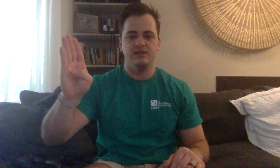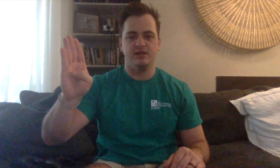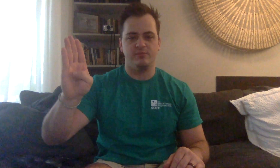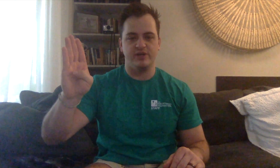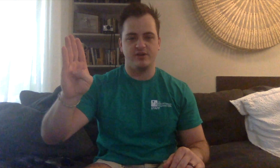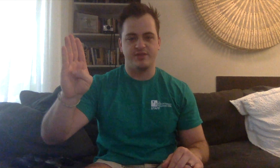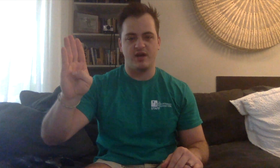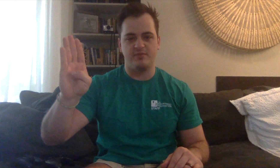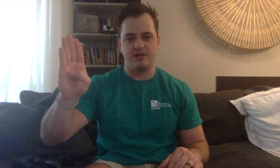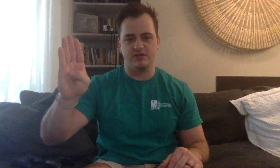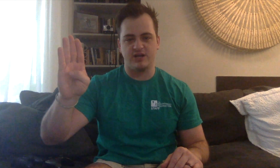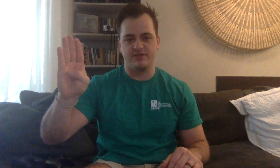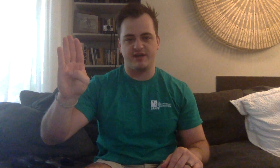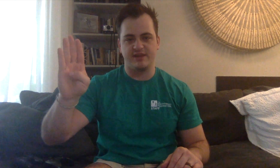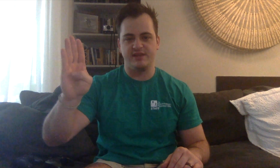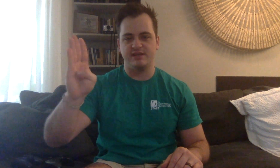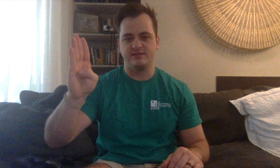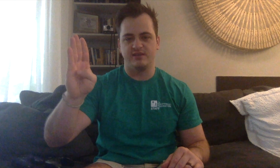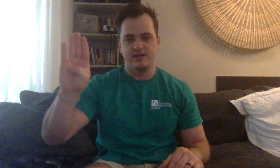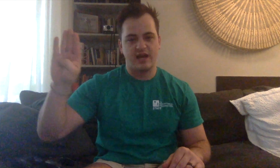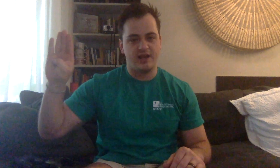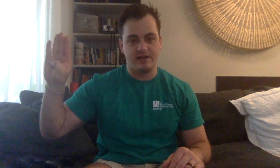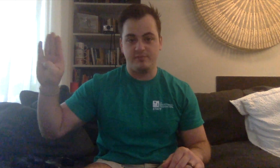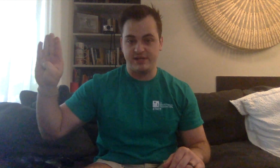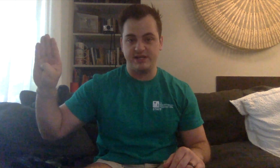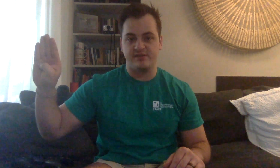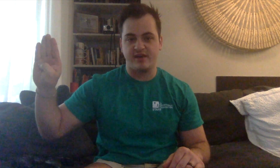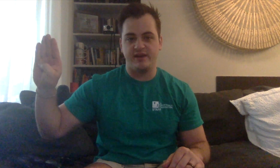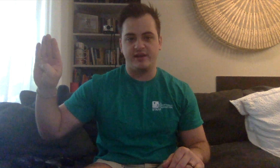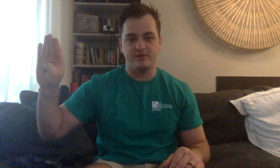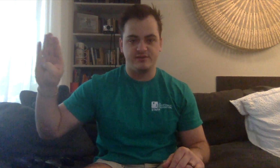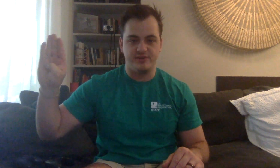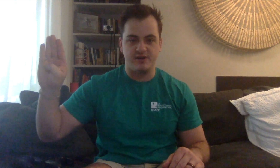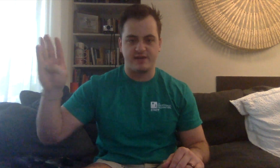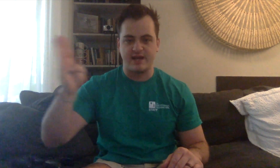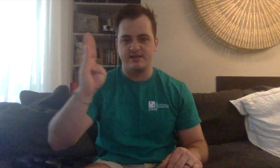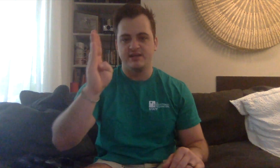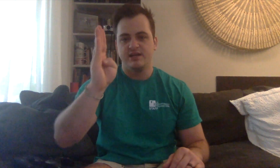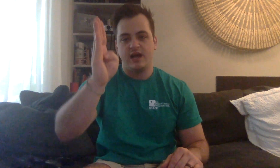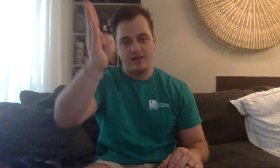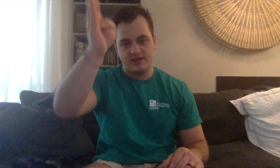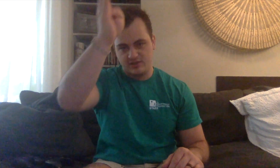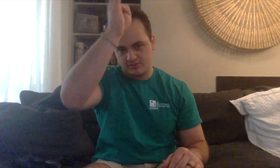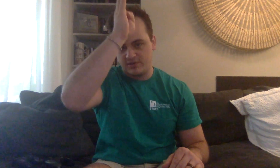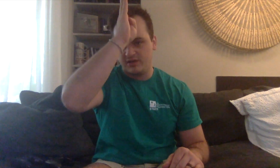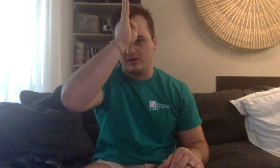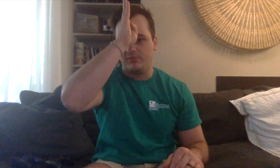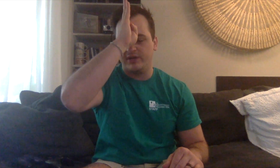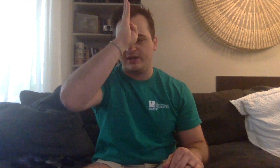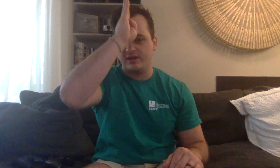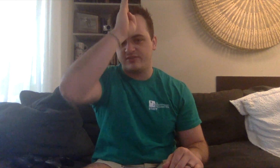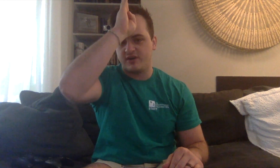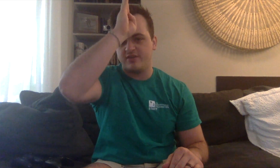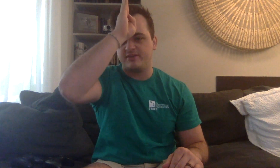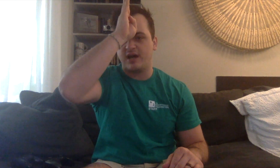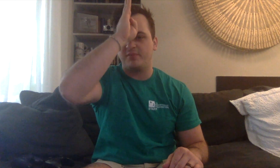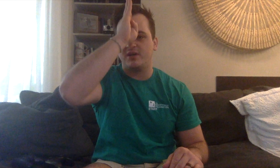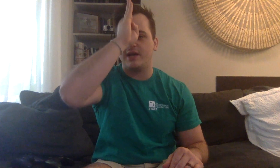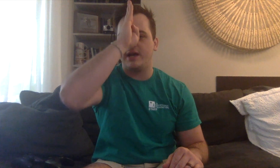going to bring your thumb across like this, kind of like a B in sign language, if you know that. And then you're going to bring it, start at the top of your head,